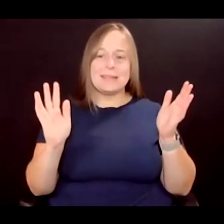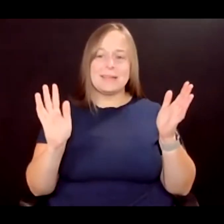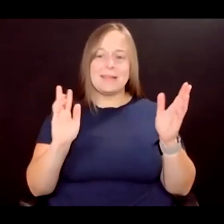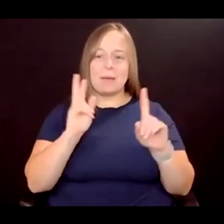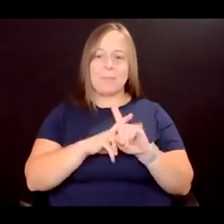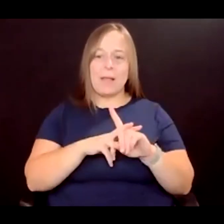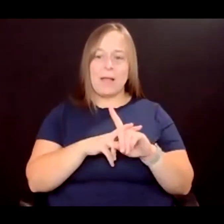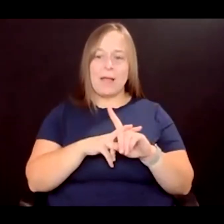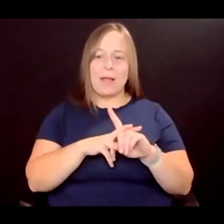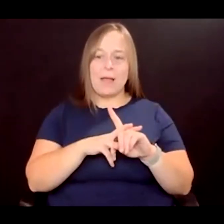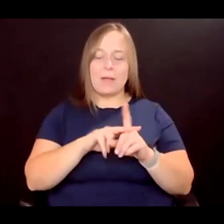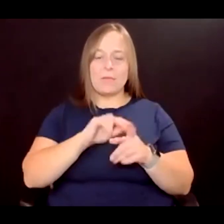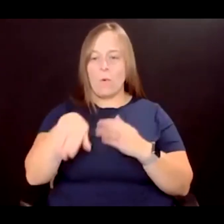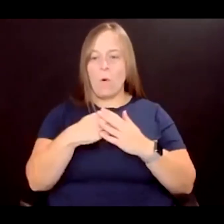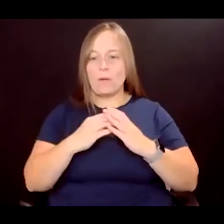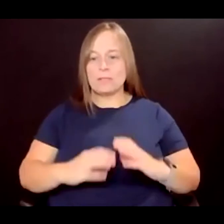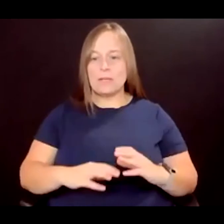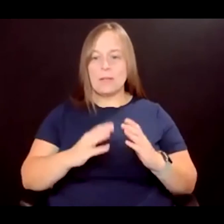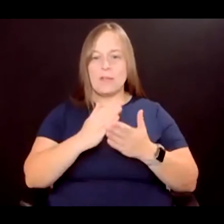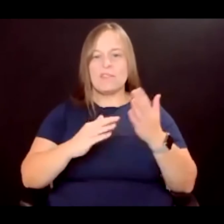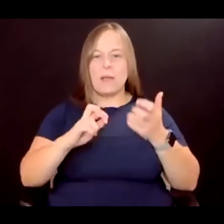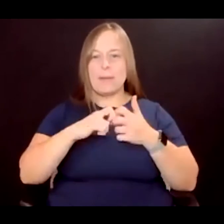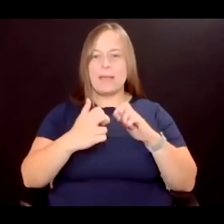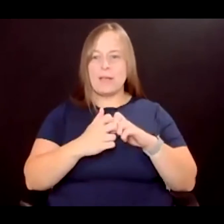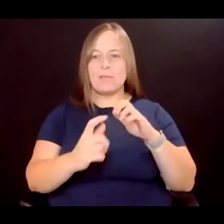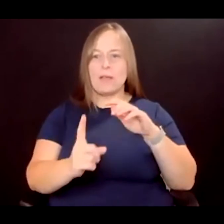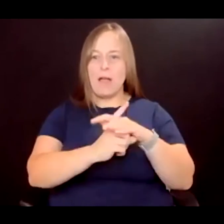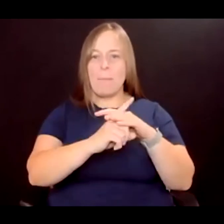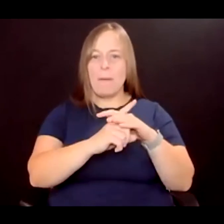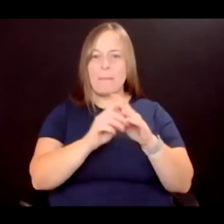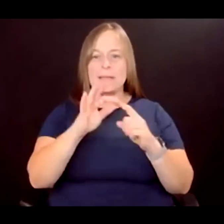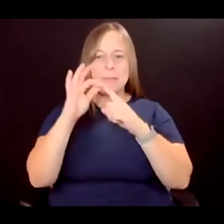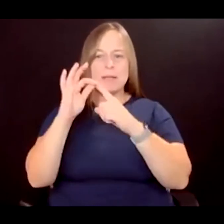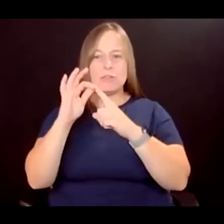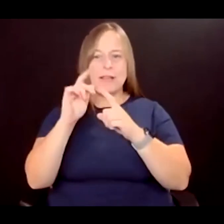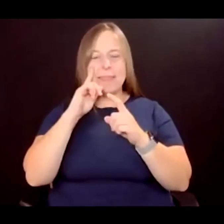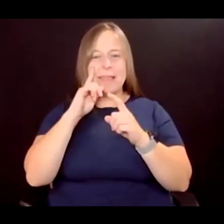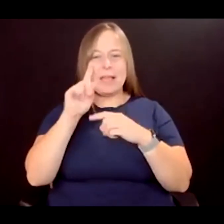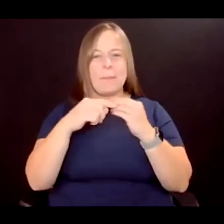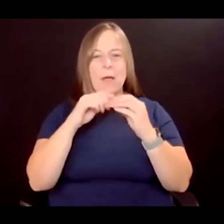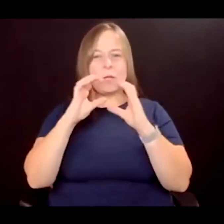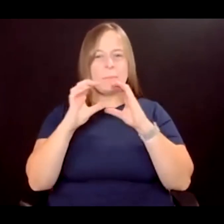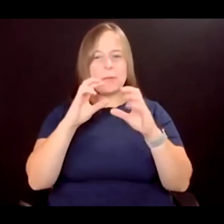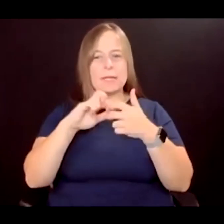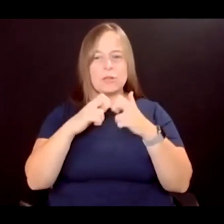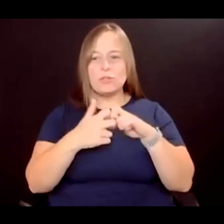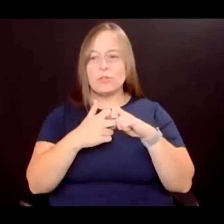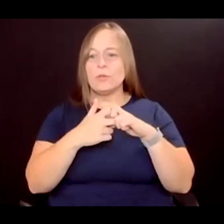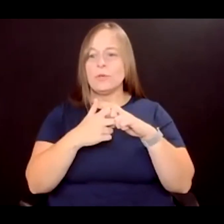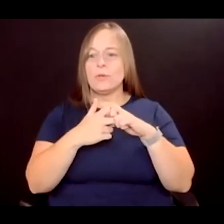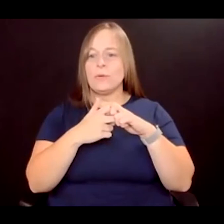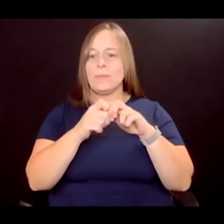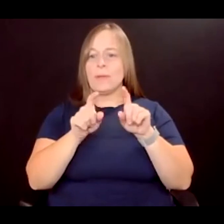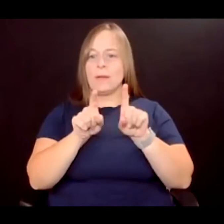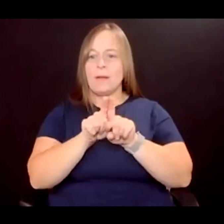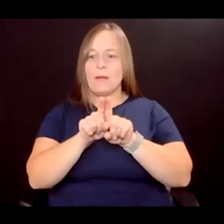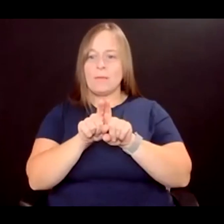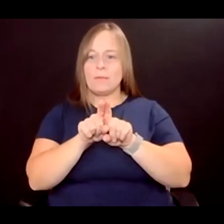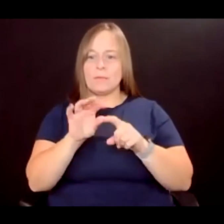in mind, it was built in 1963. It's all brick. And I invite anyone down, you want a field trip and take a field trip into history